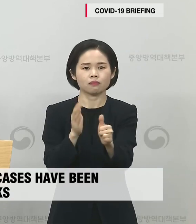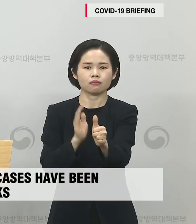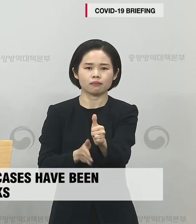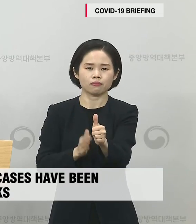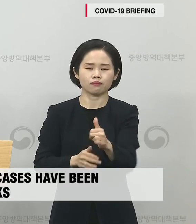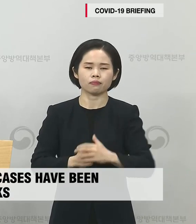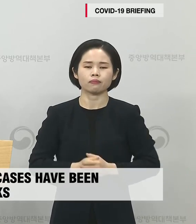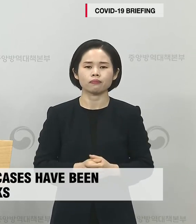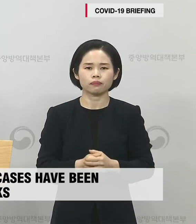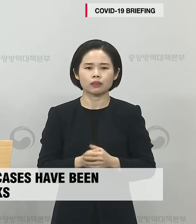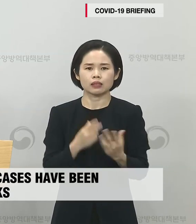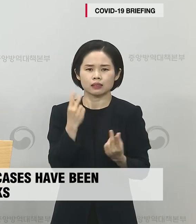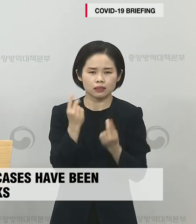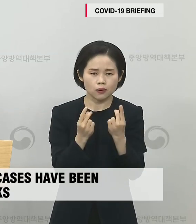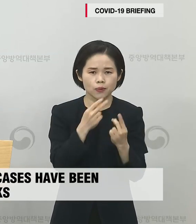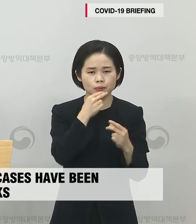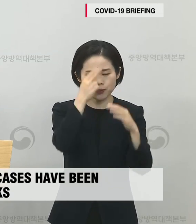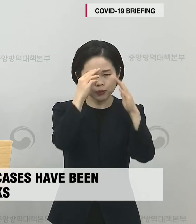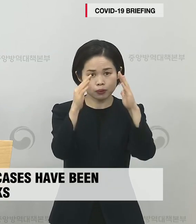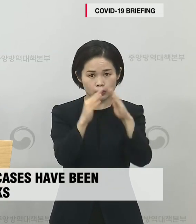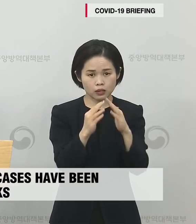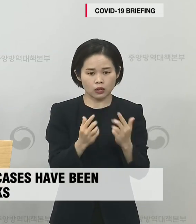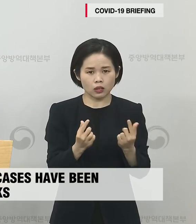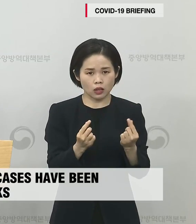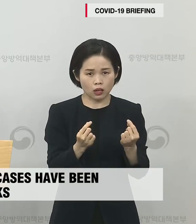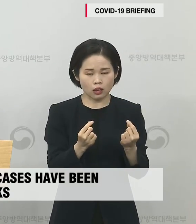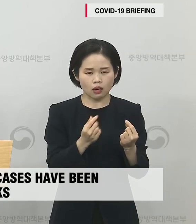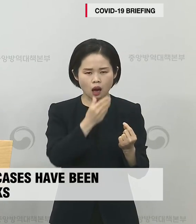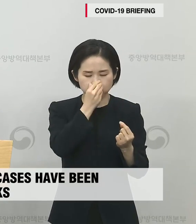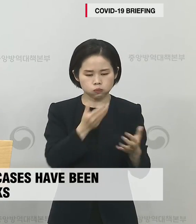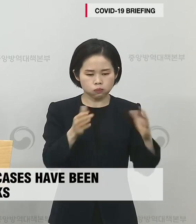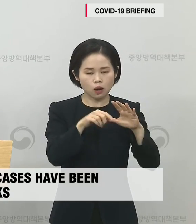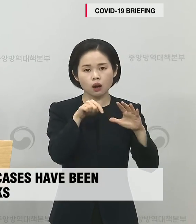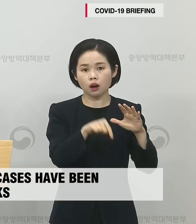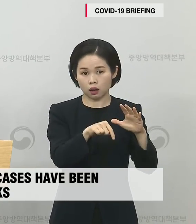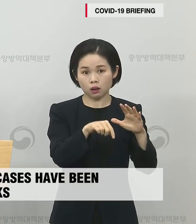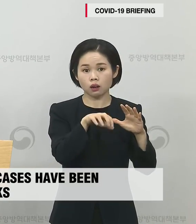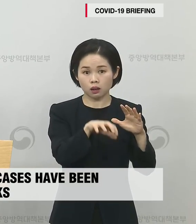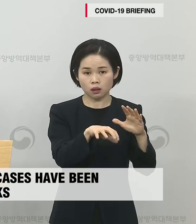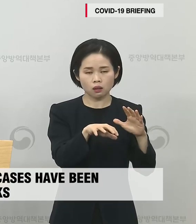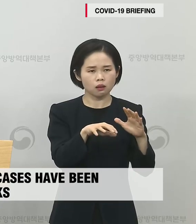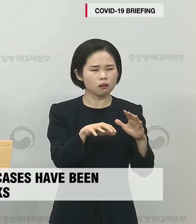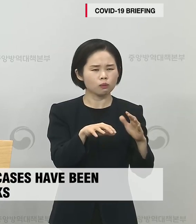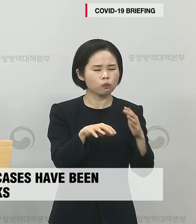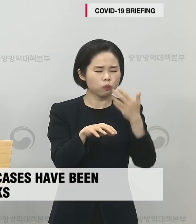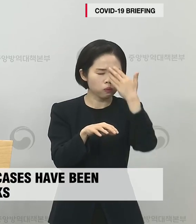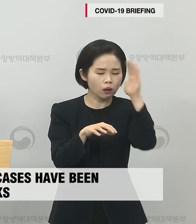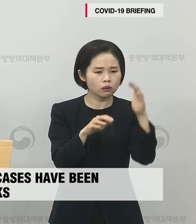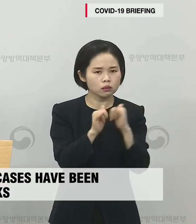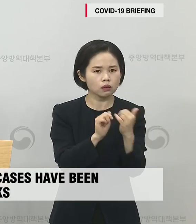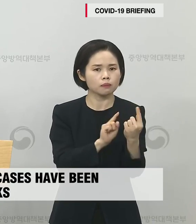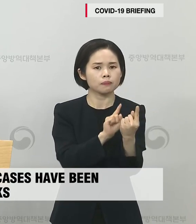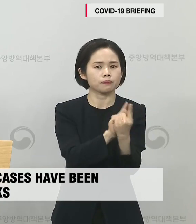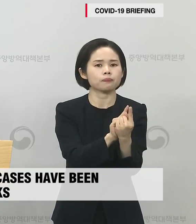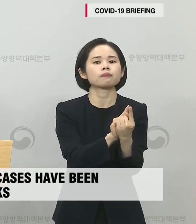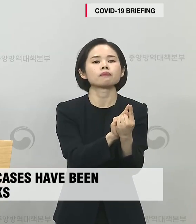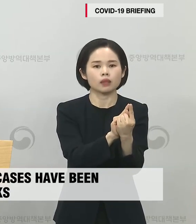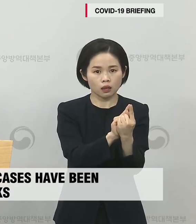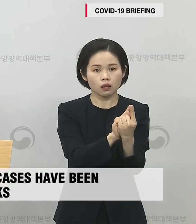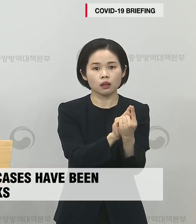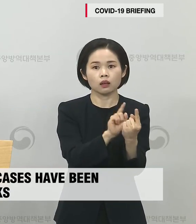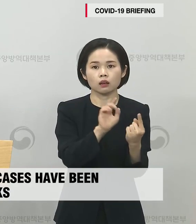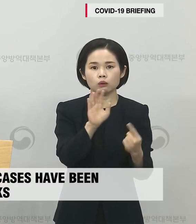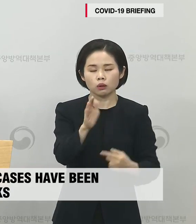your mask at all times. And as for the clubs and bars that are enclosed, if you have had